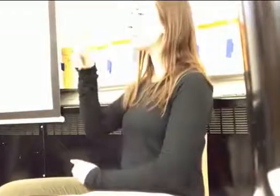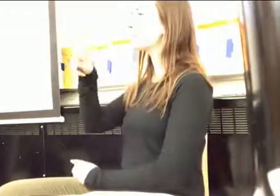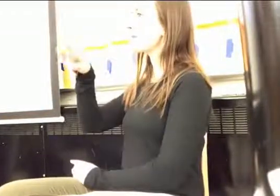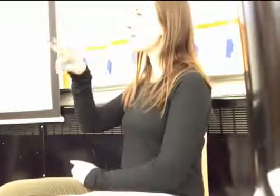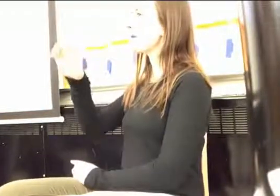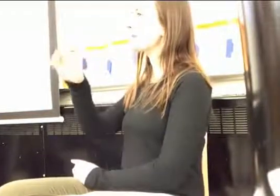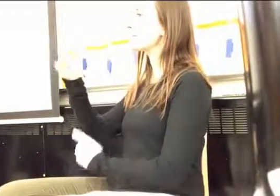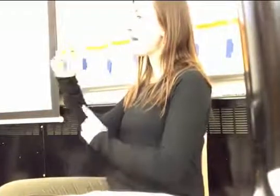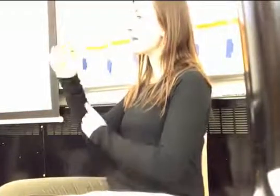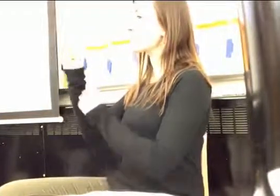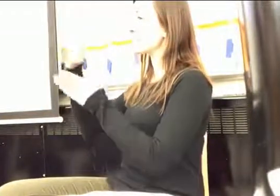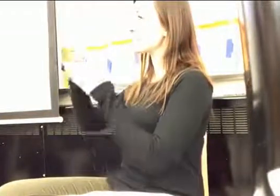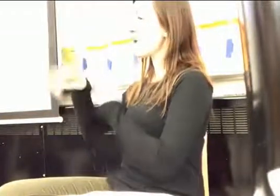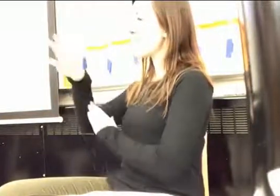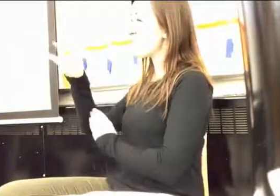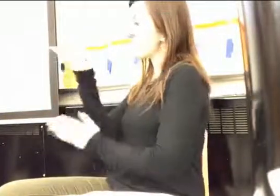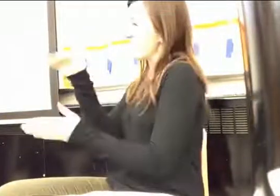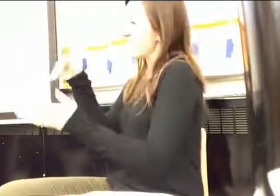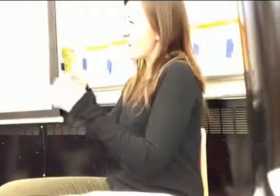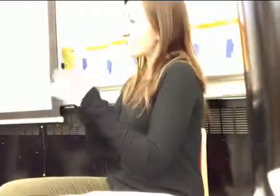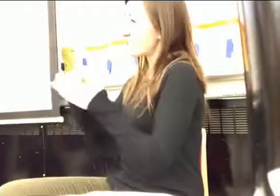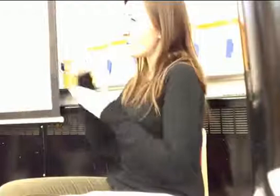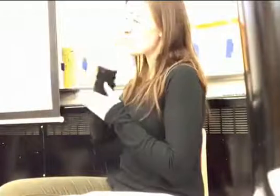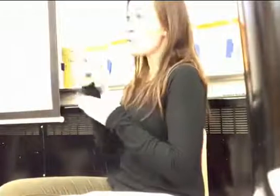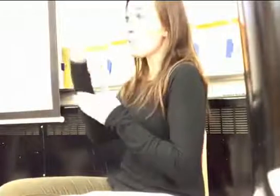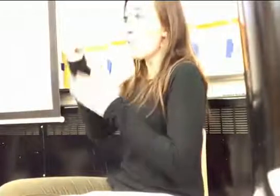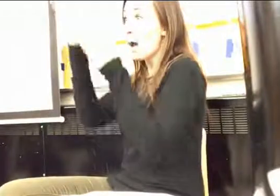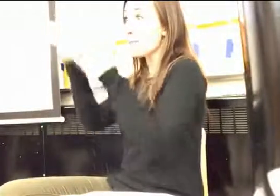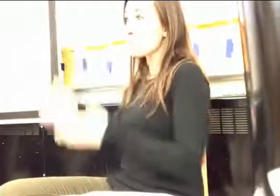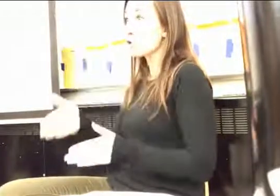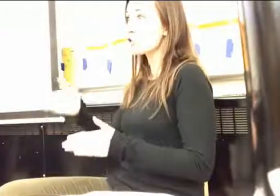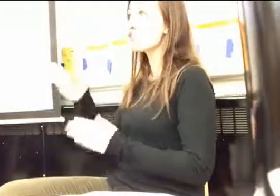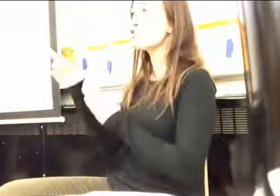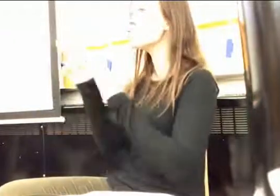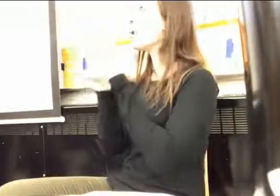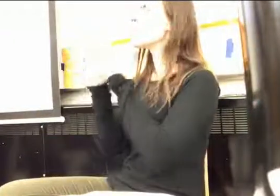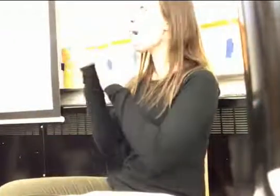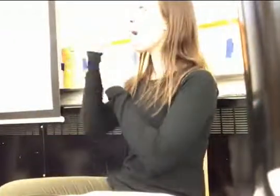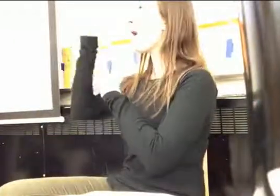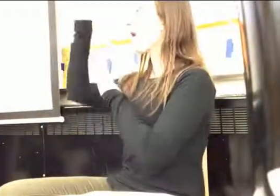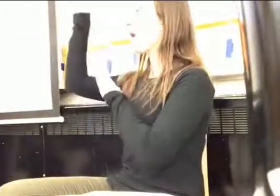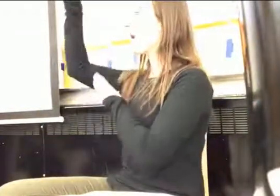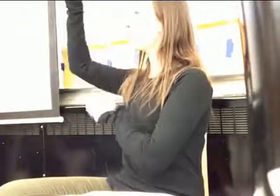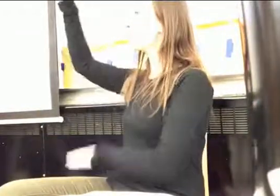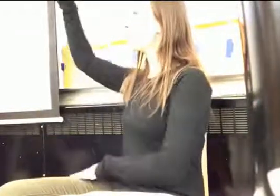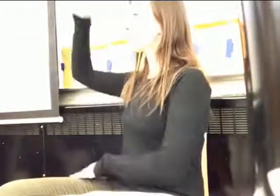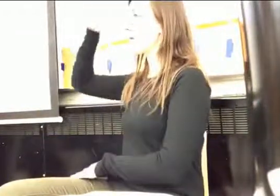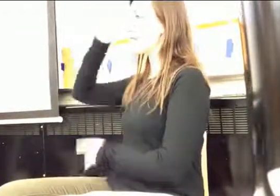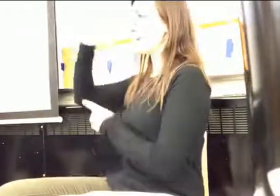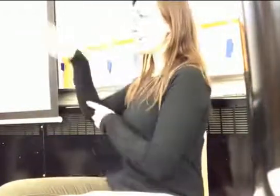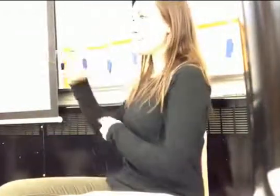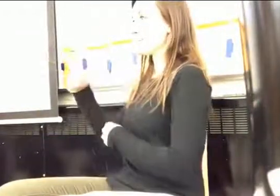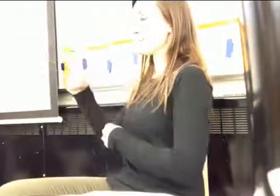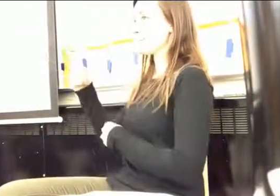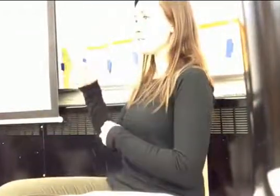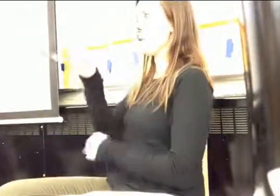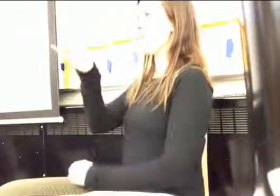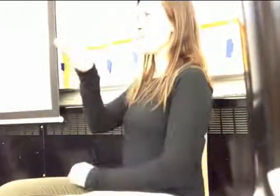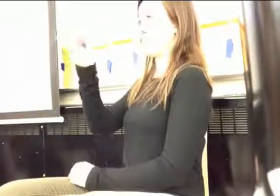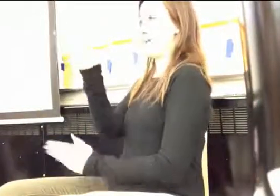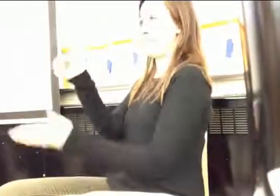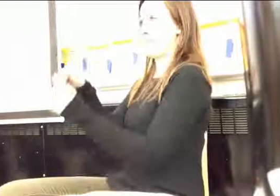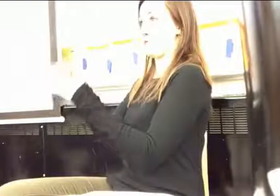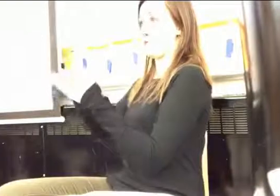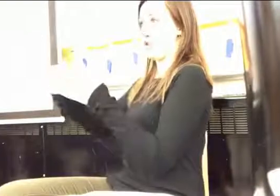charge $400,000 for one person to go one way to the space. It's because they are the only ones in the marketplace. Now, what happens with